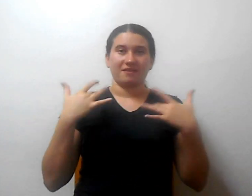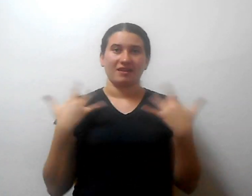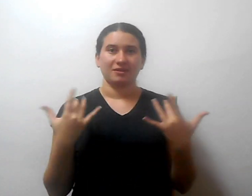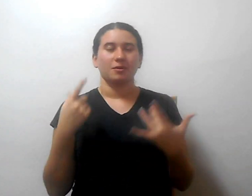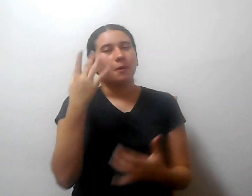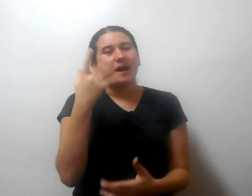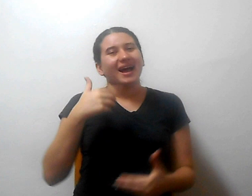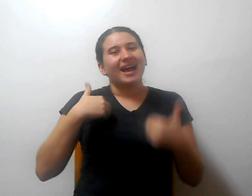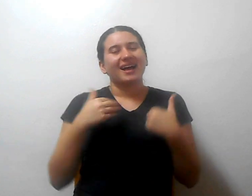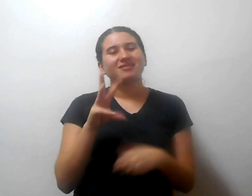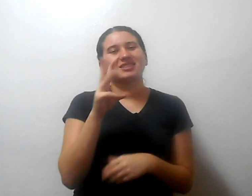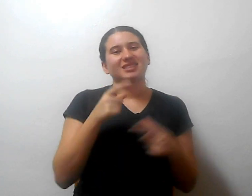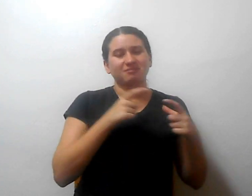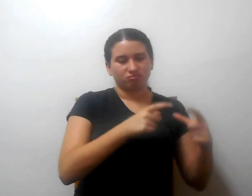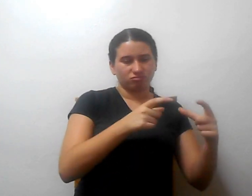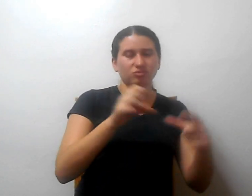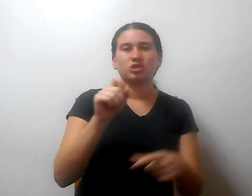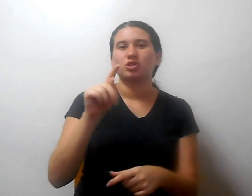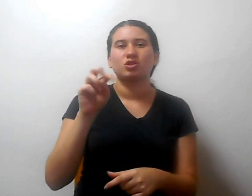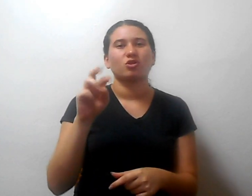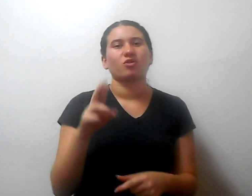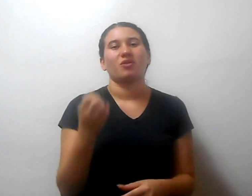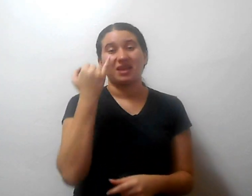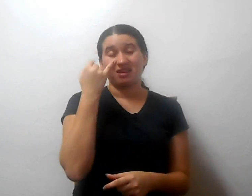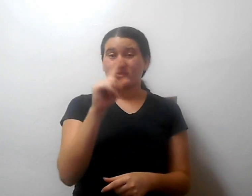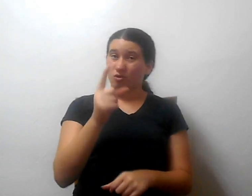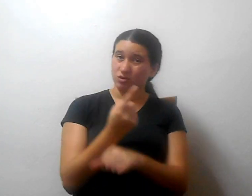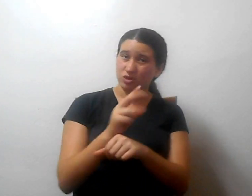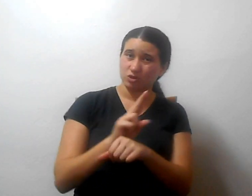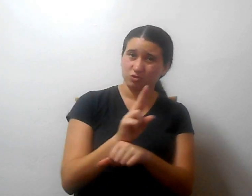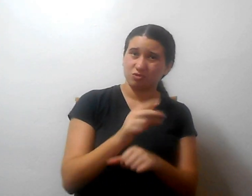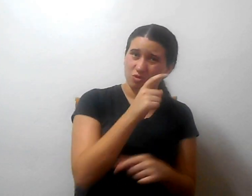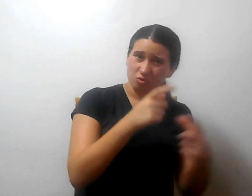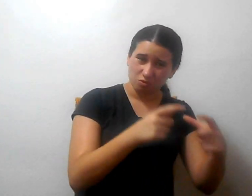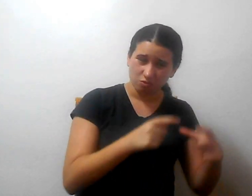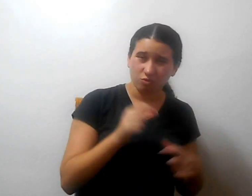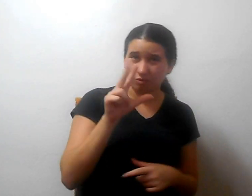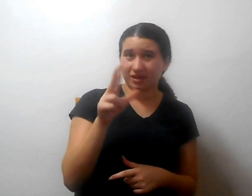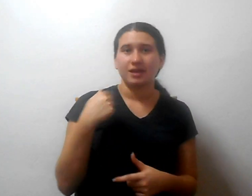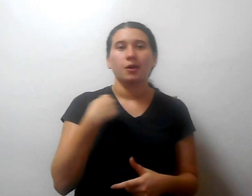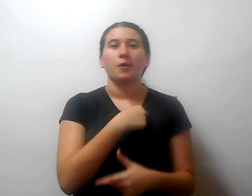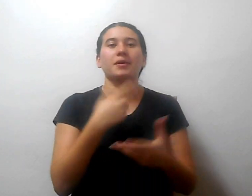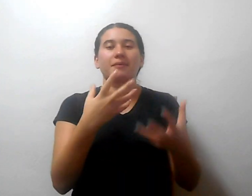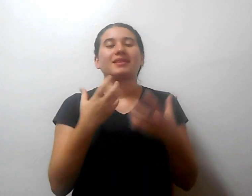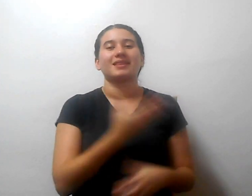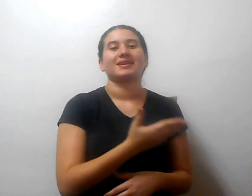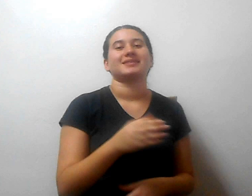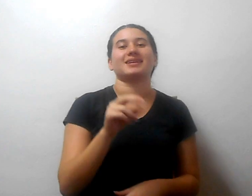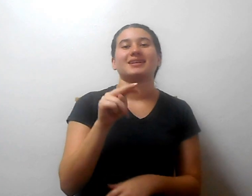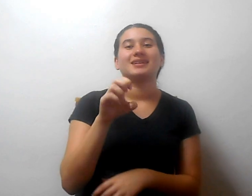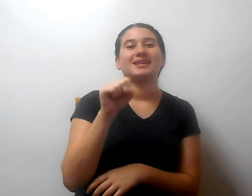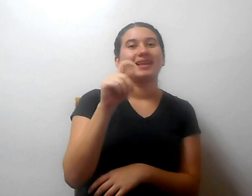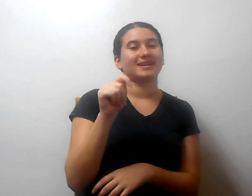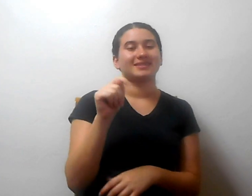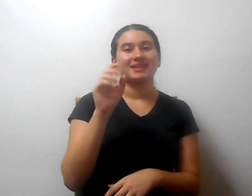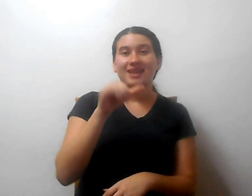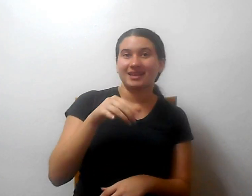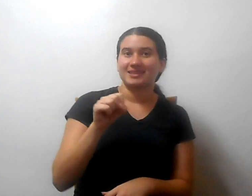have a 6-burner stove when you rarely use 3? So we want things that nest, we want things that stack, we want